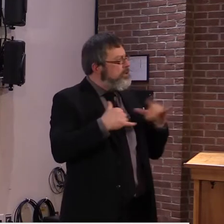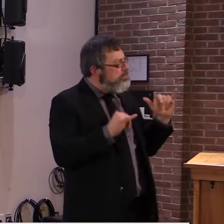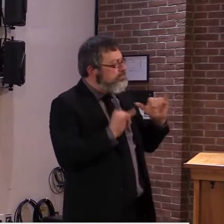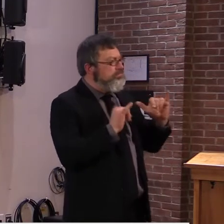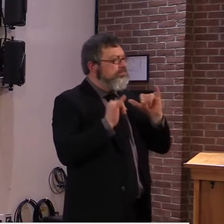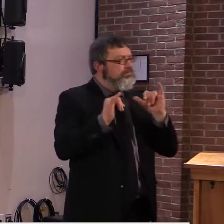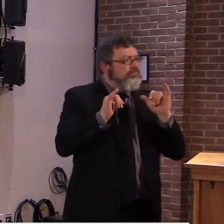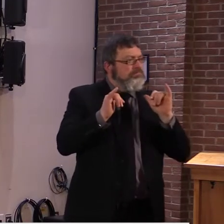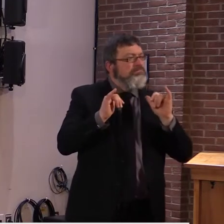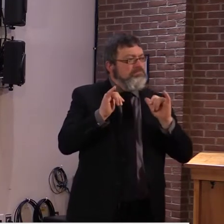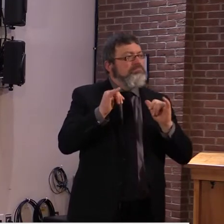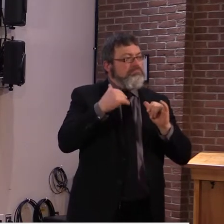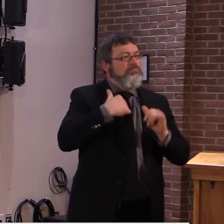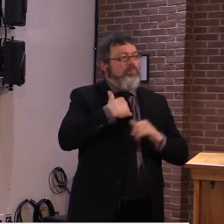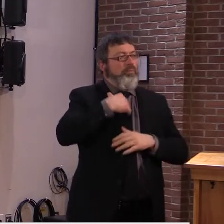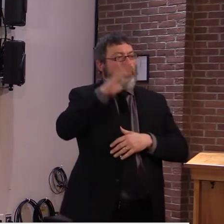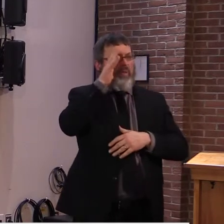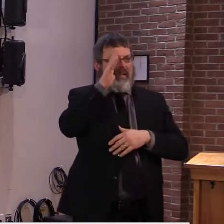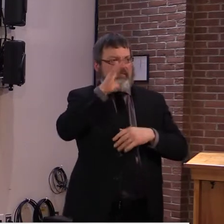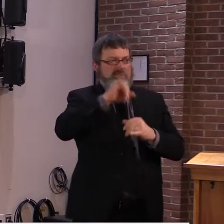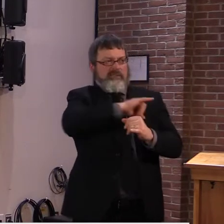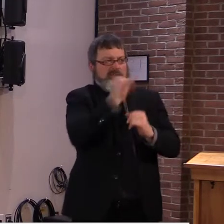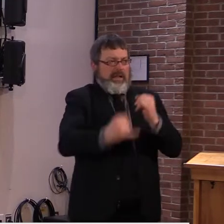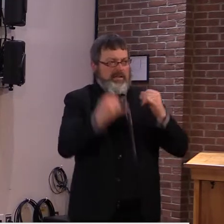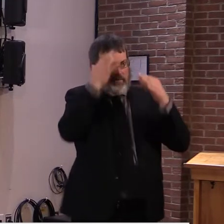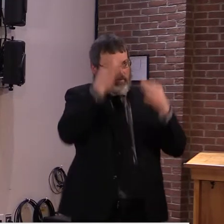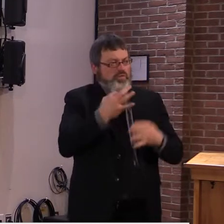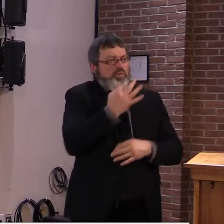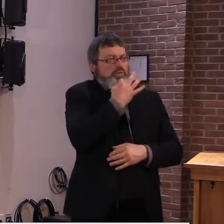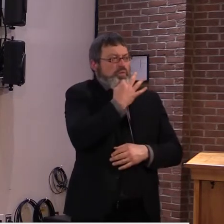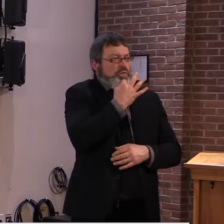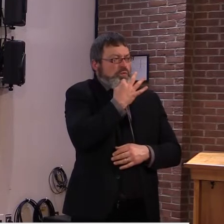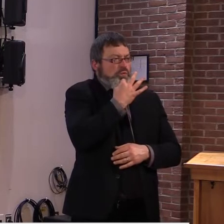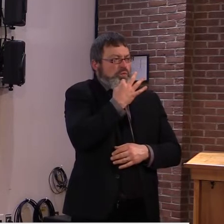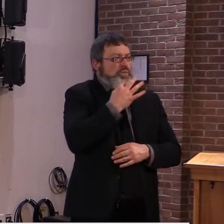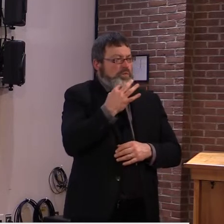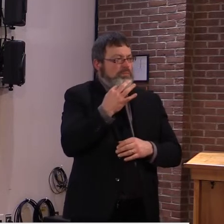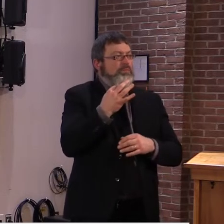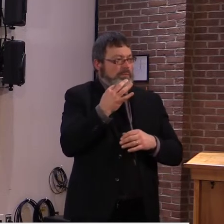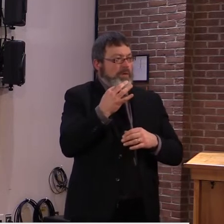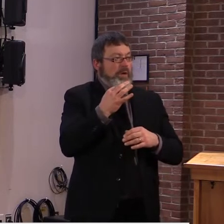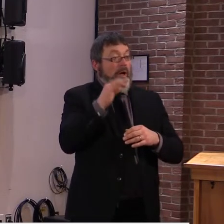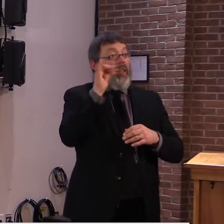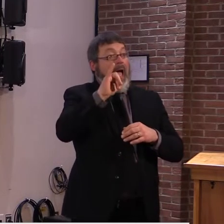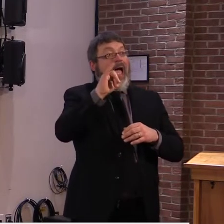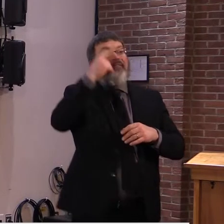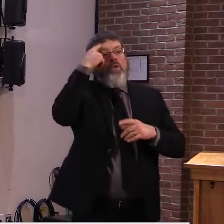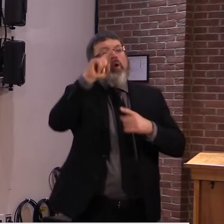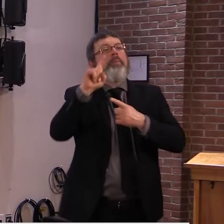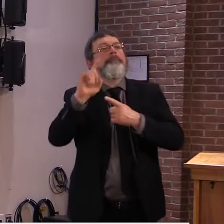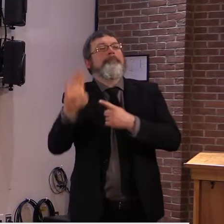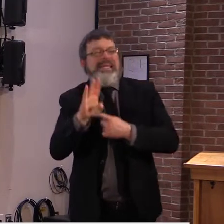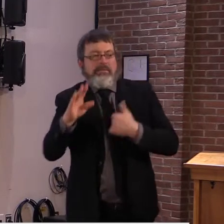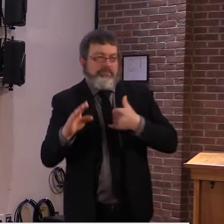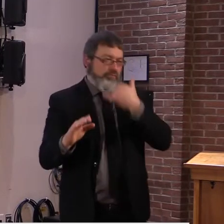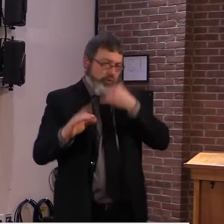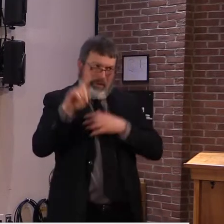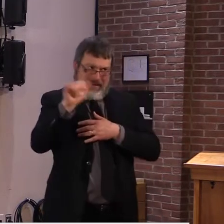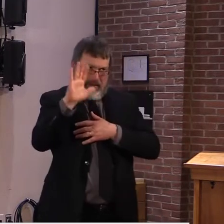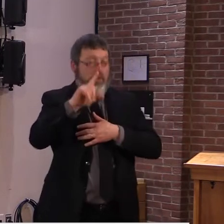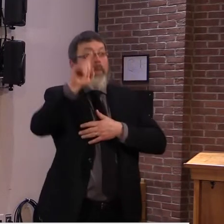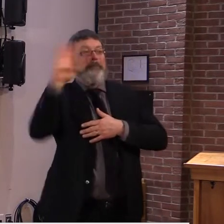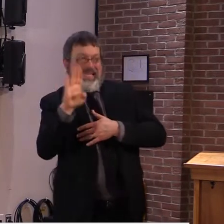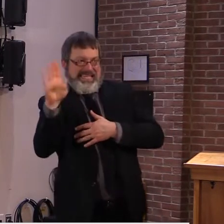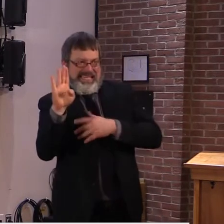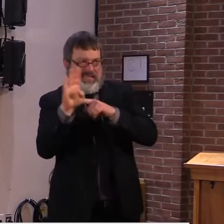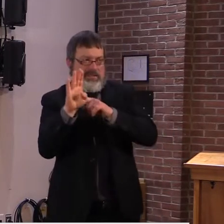1 week. We are now solidly on the road to protecting Vermonters and Americans. Please remember, though,